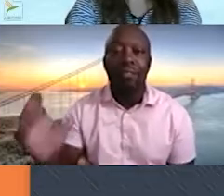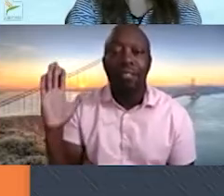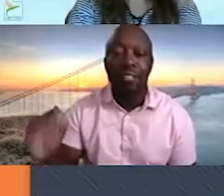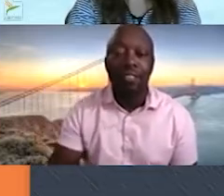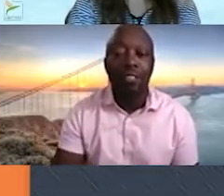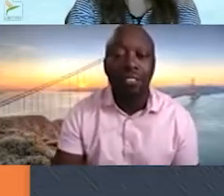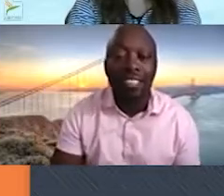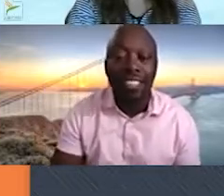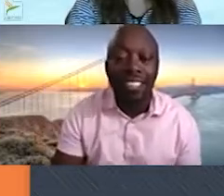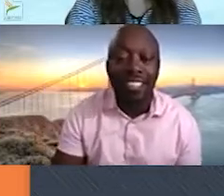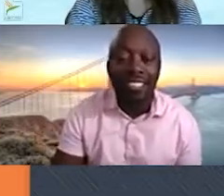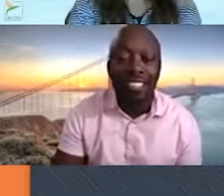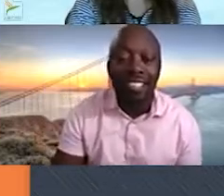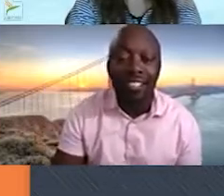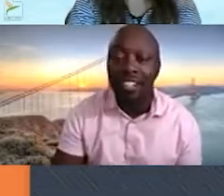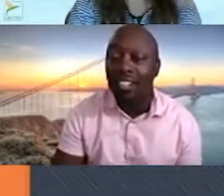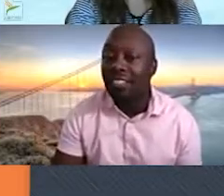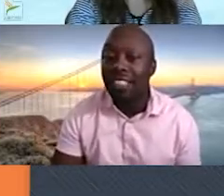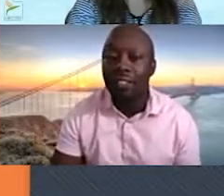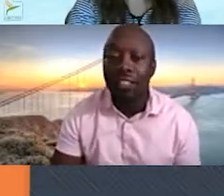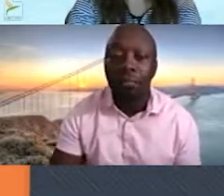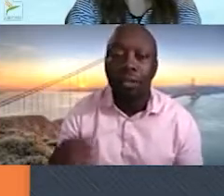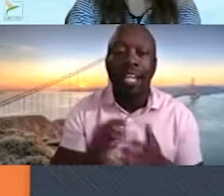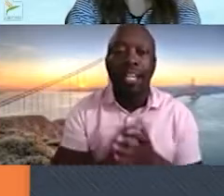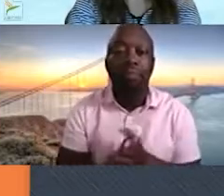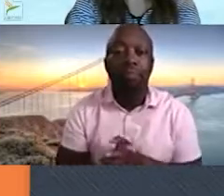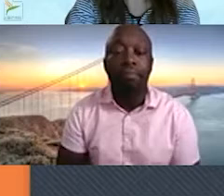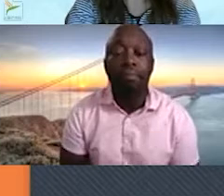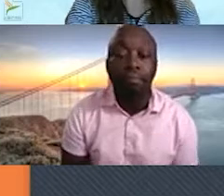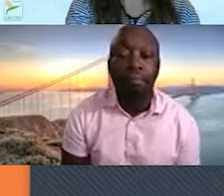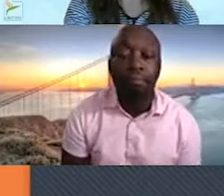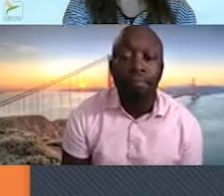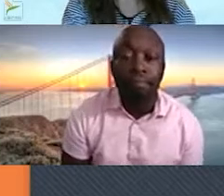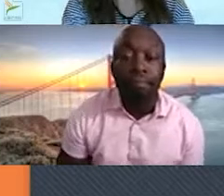so you don't see it. So I'll give you some more time.